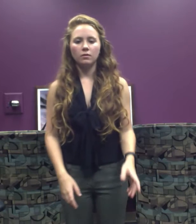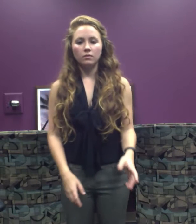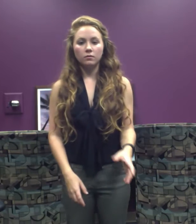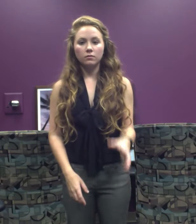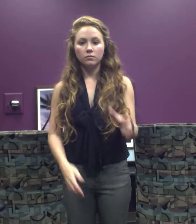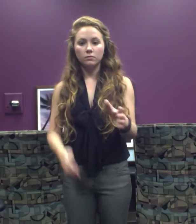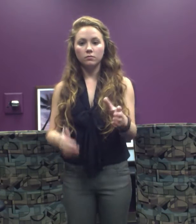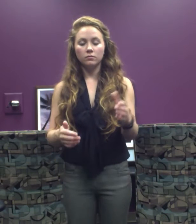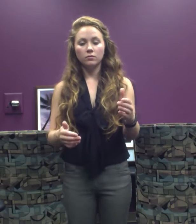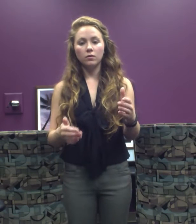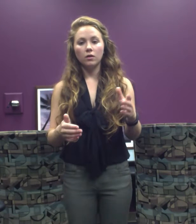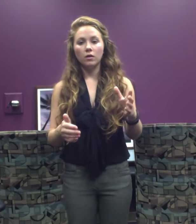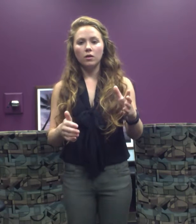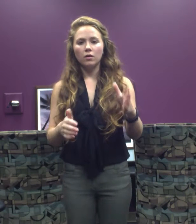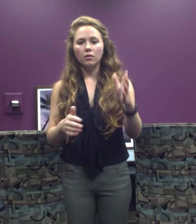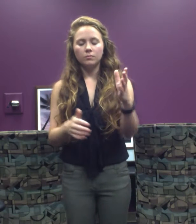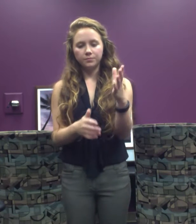transparent boxes.